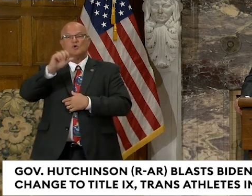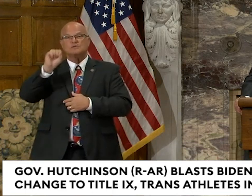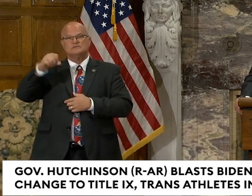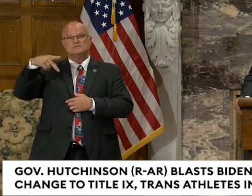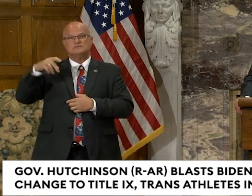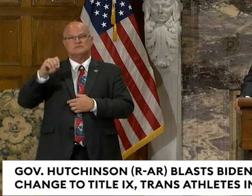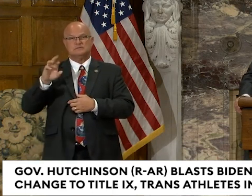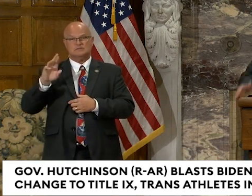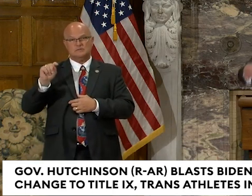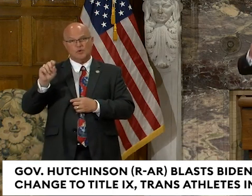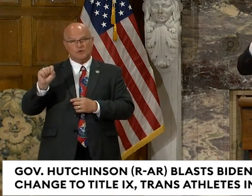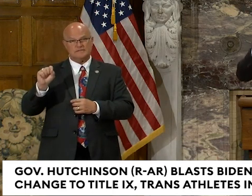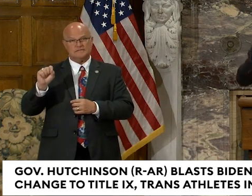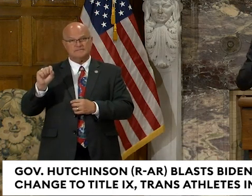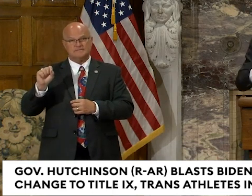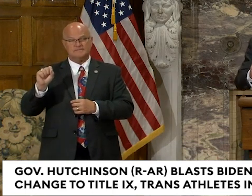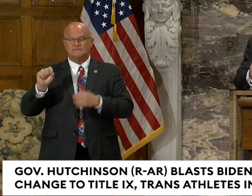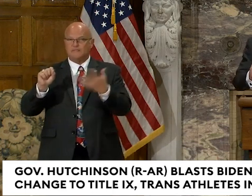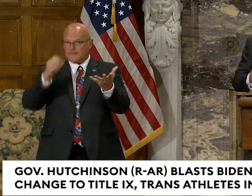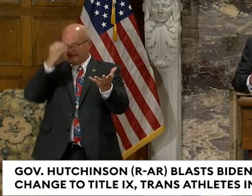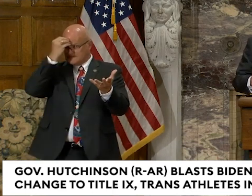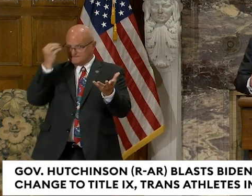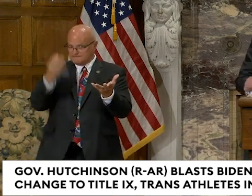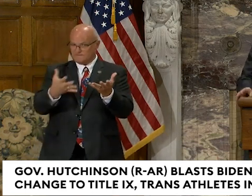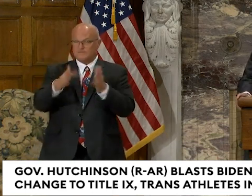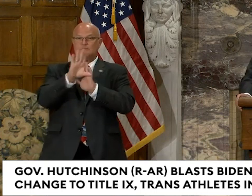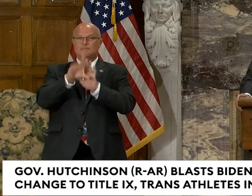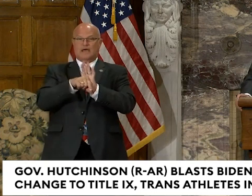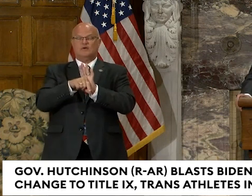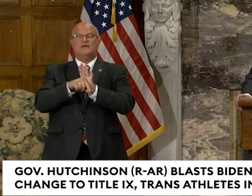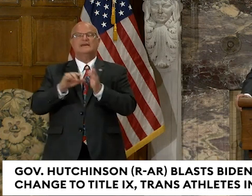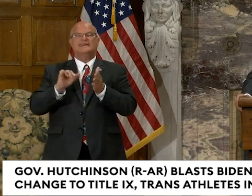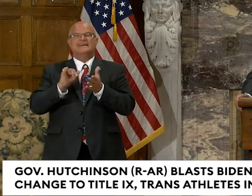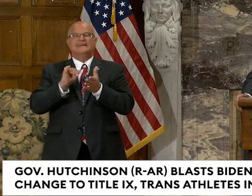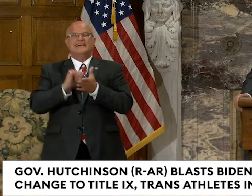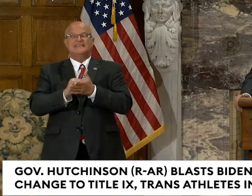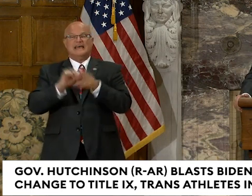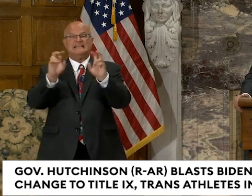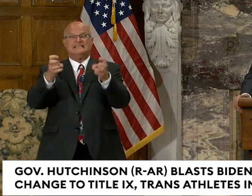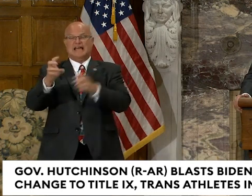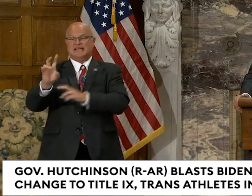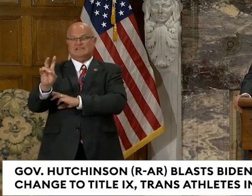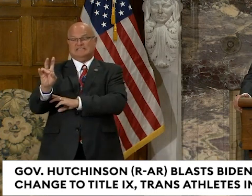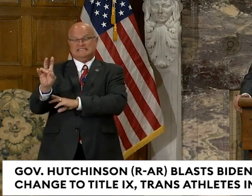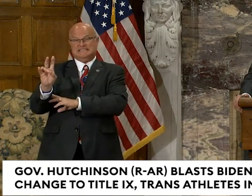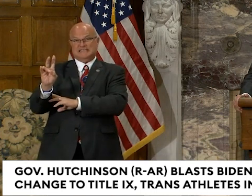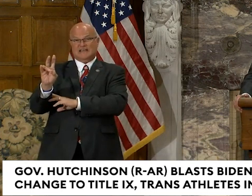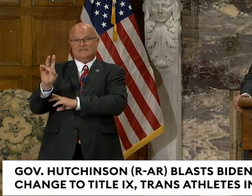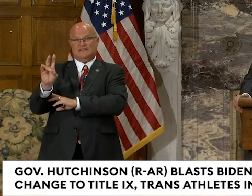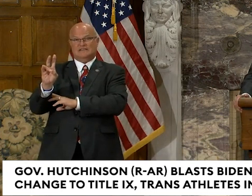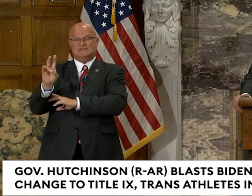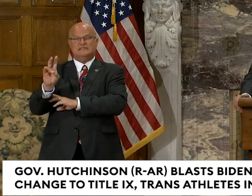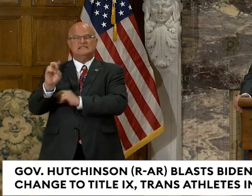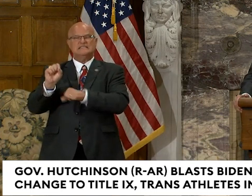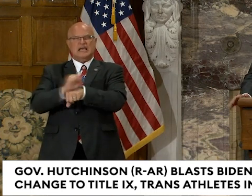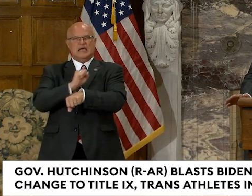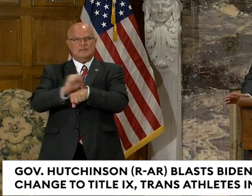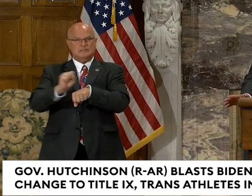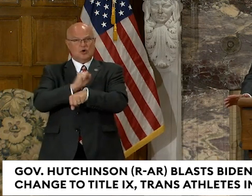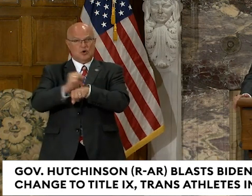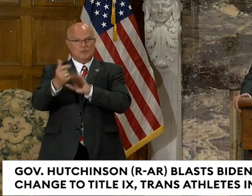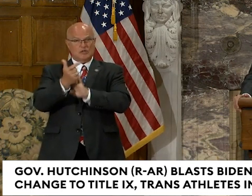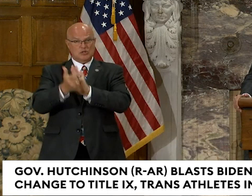sports. And let me give you a little bit more background that Title VII, which is an employment